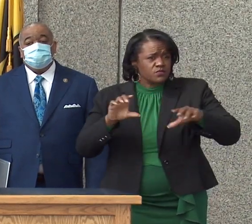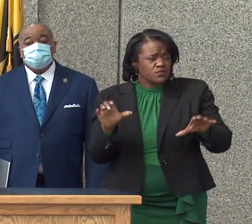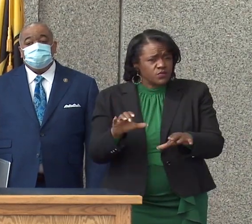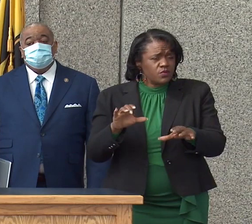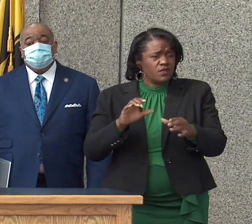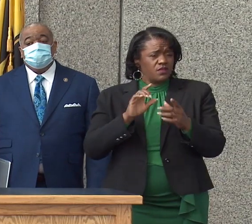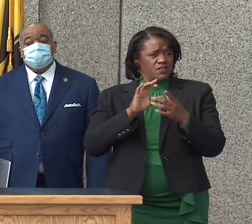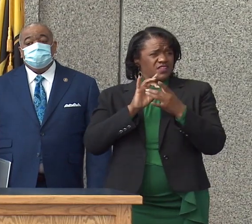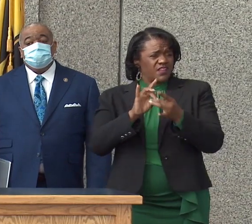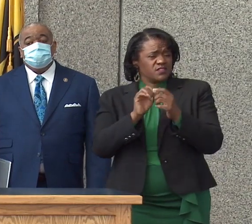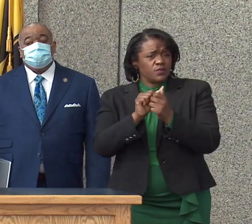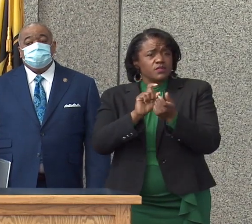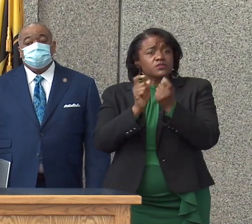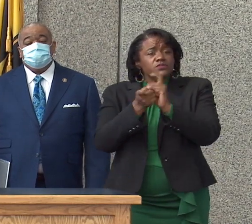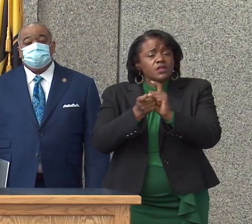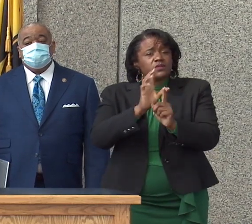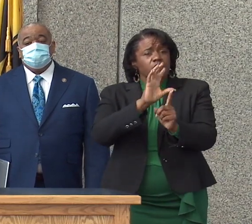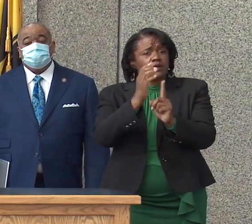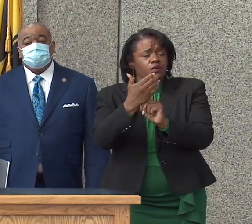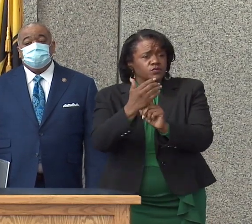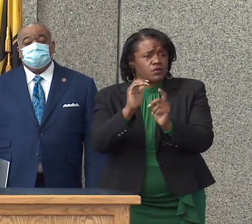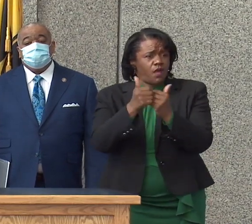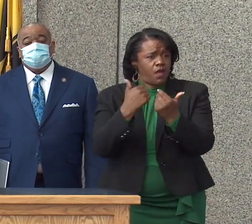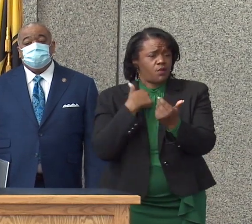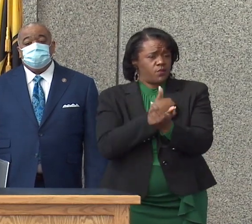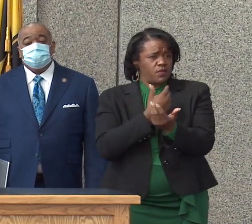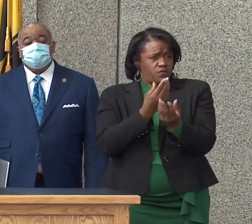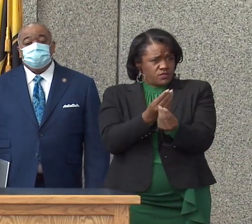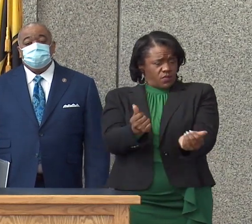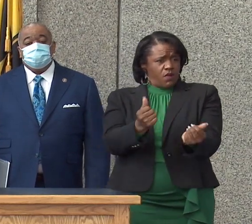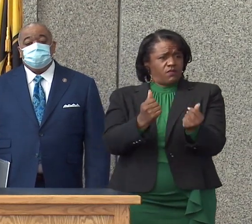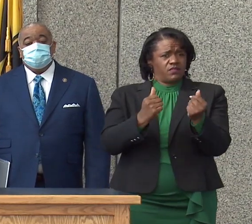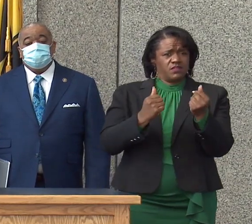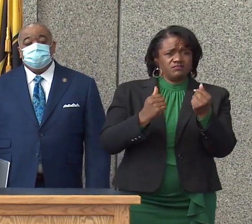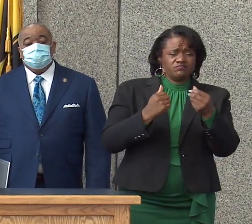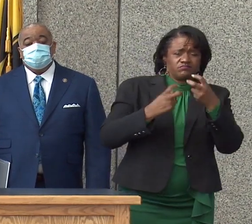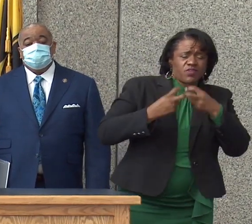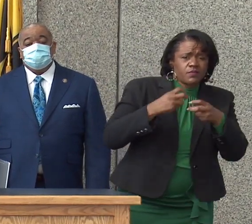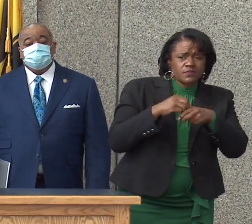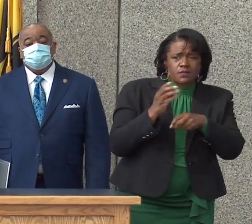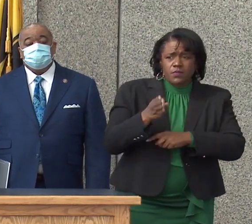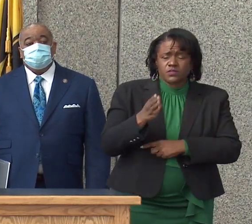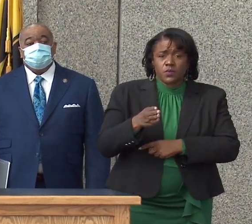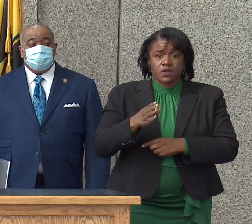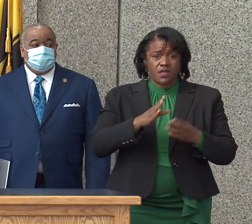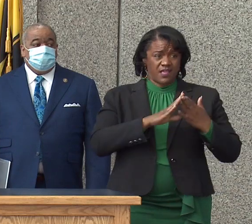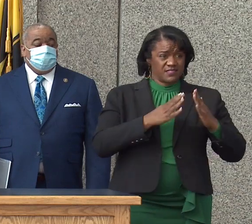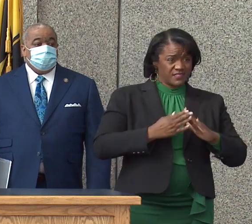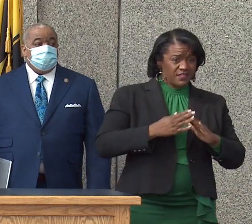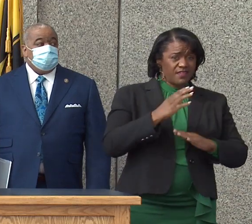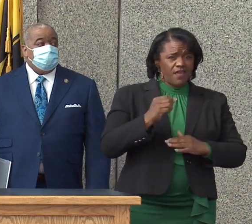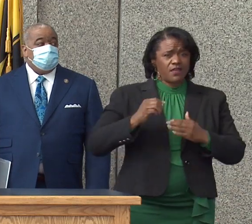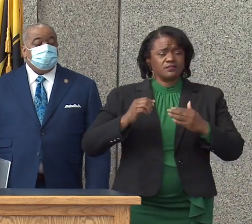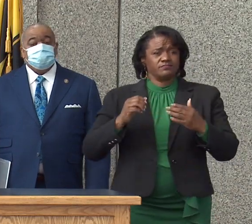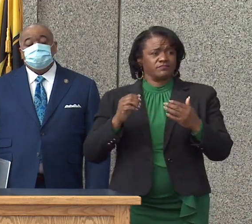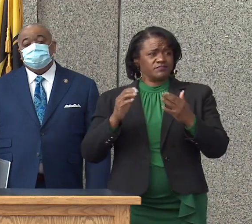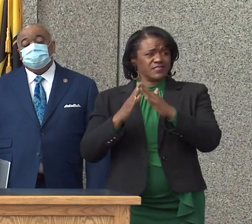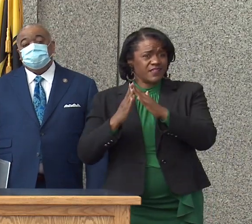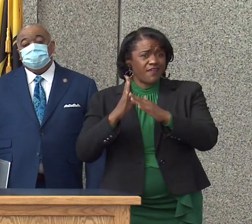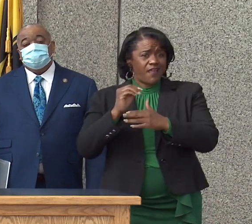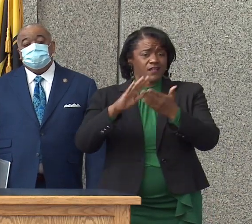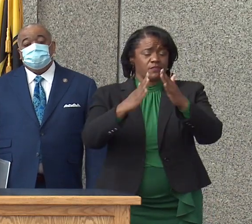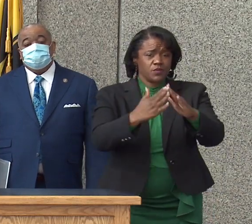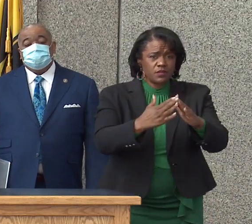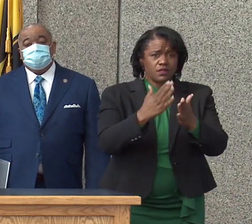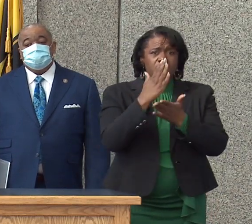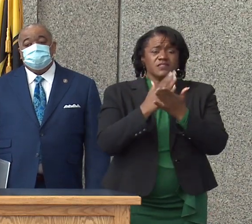comes to changing the culture of how we resolve conflict in Baltimore, both as a city and as a community, because some